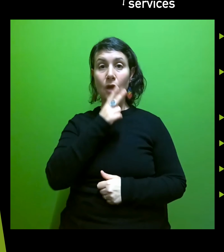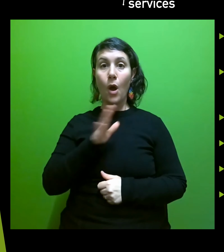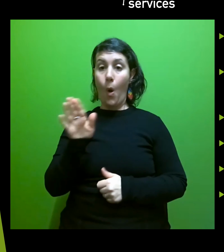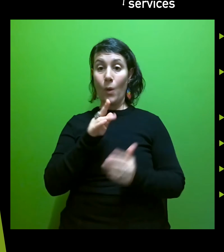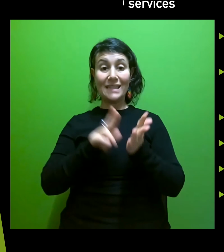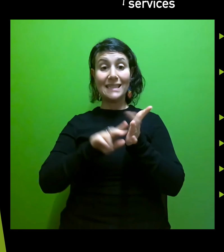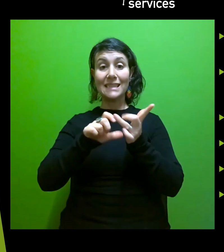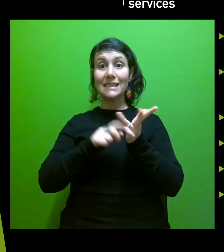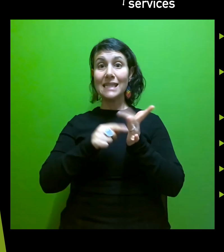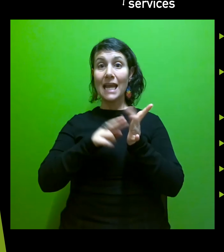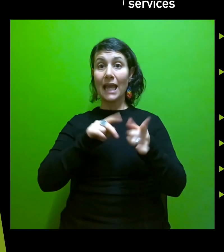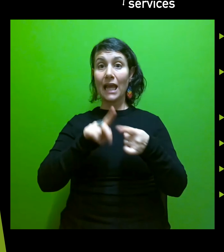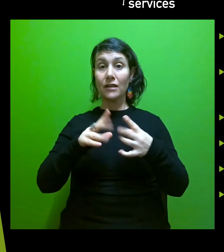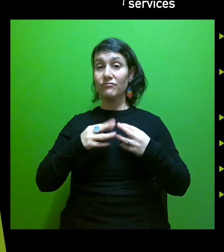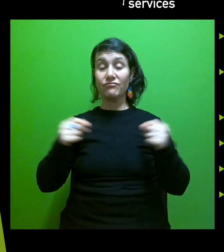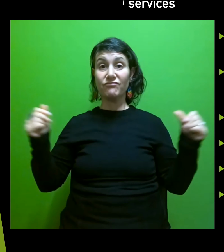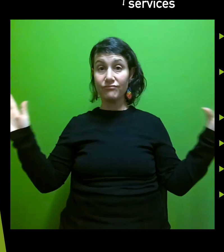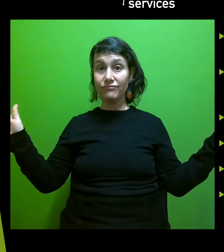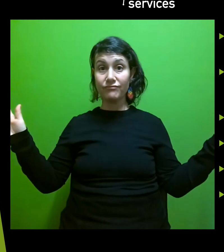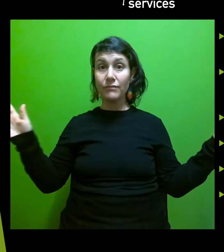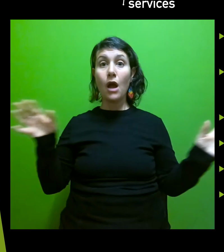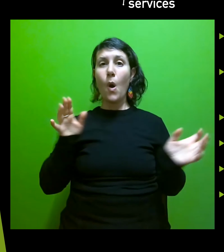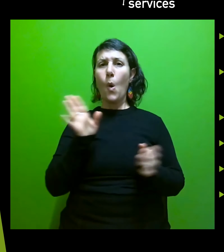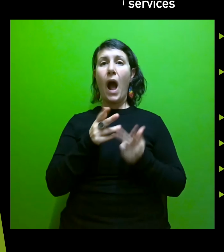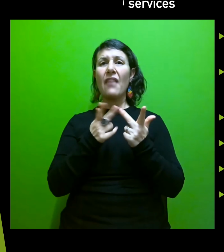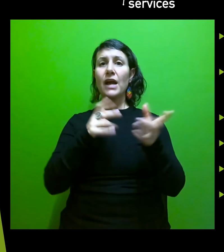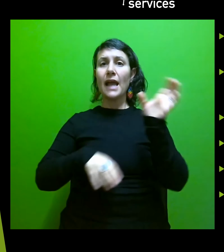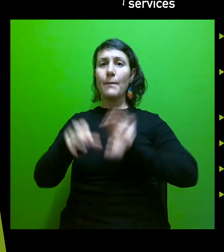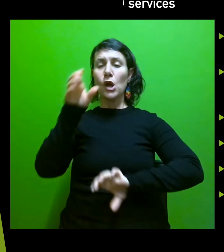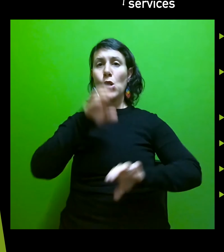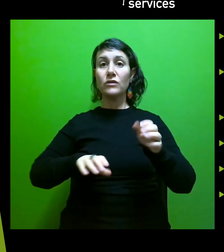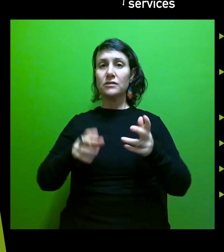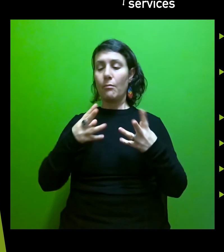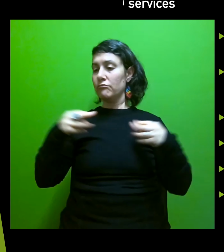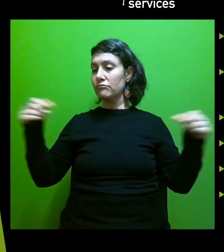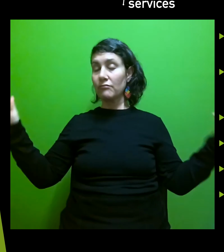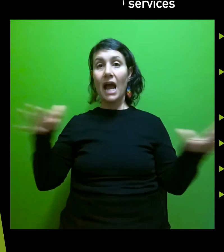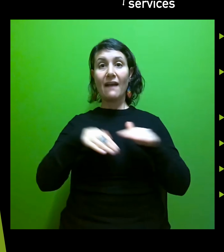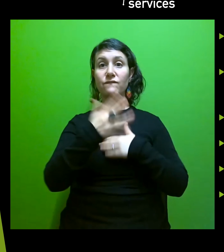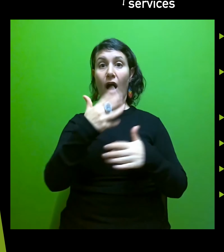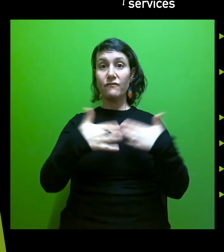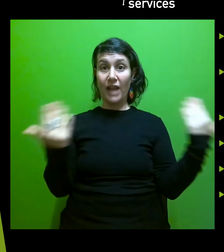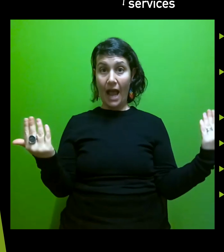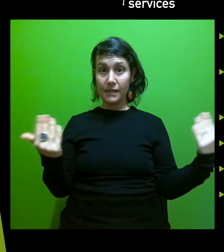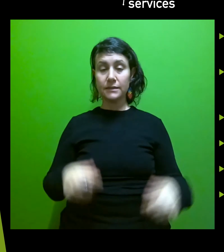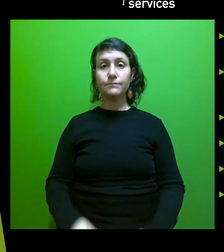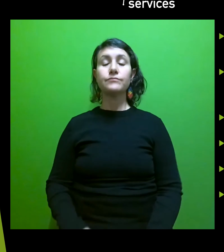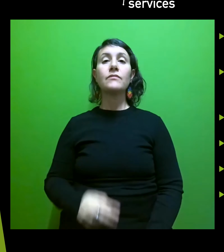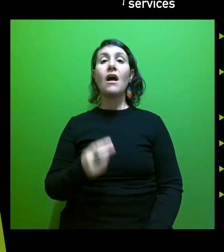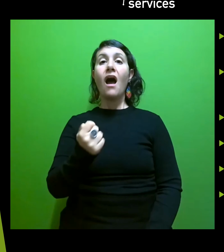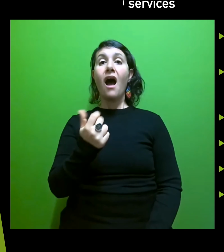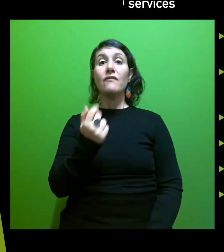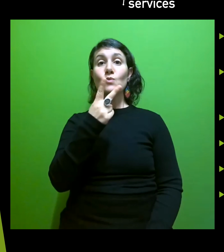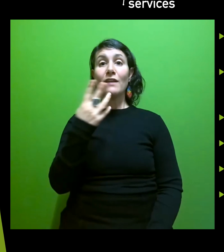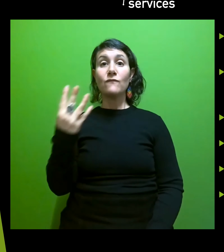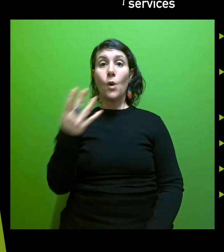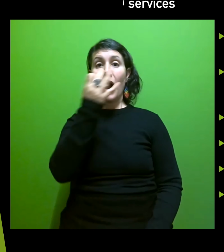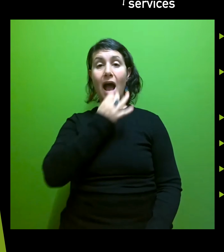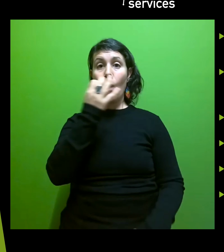the system, with most byproducts gone within 5 days. After 24 hours, the level of